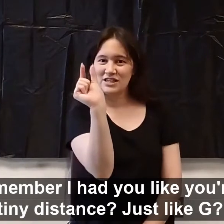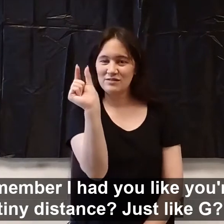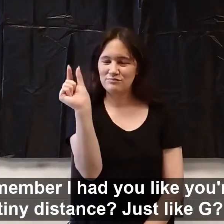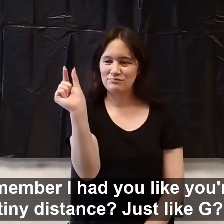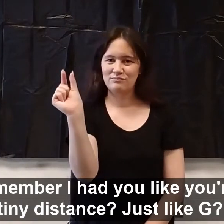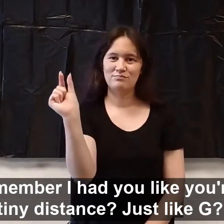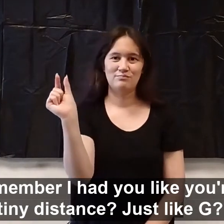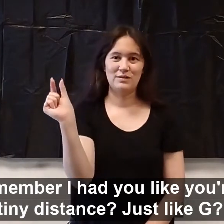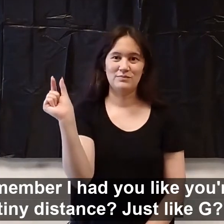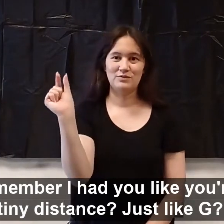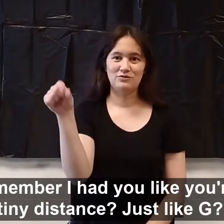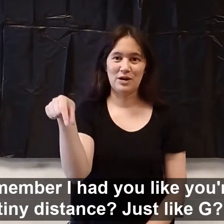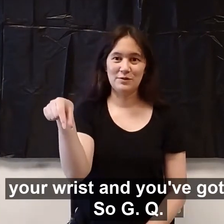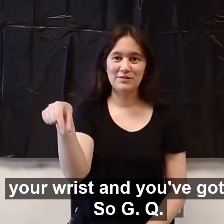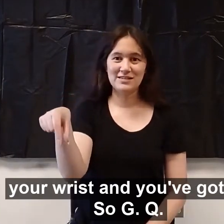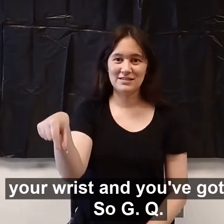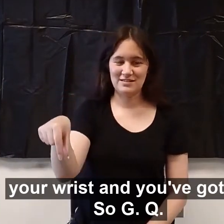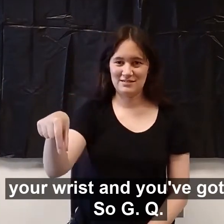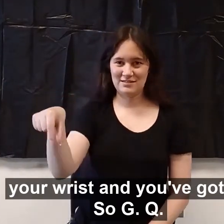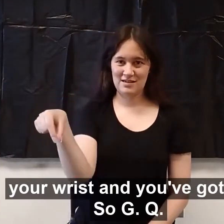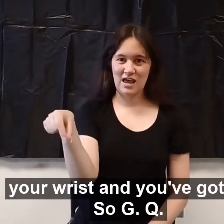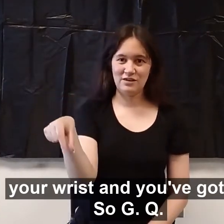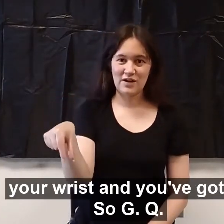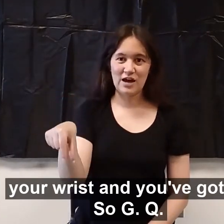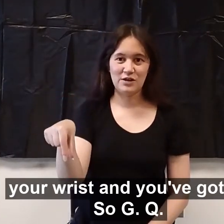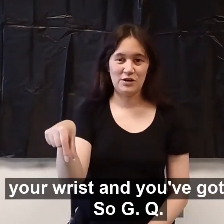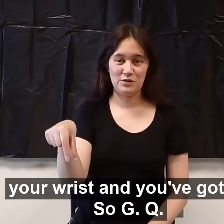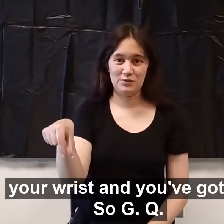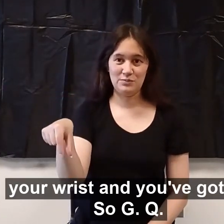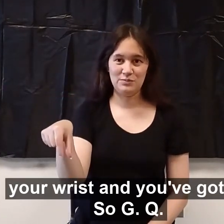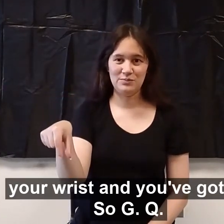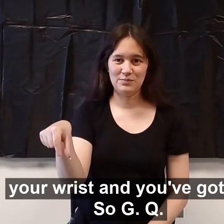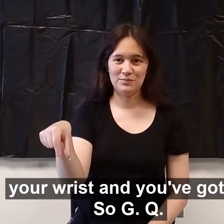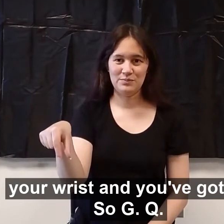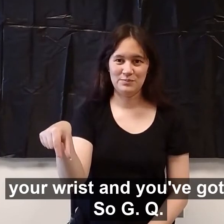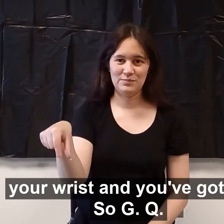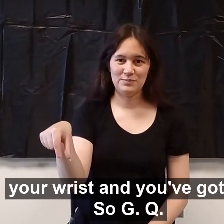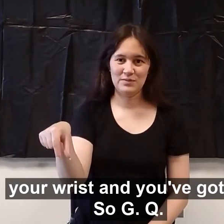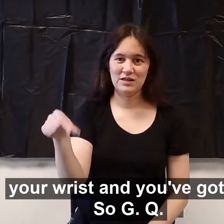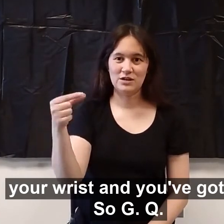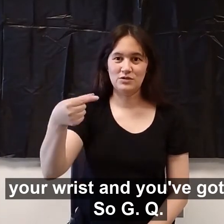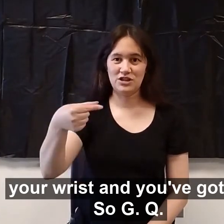G. Well, just drop your wrist and you've got Q. So